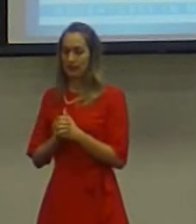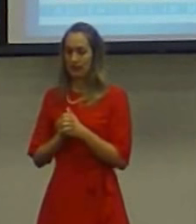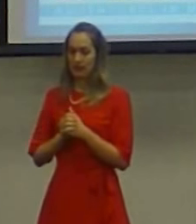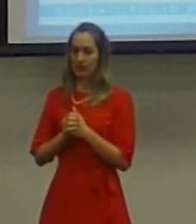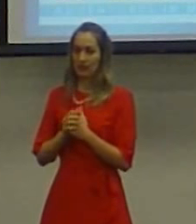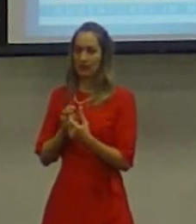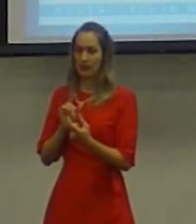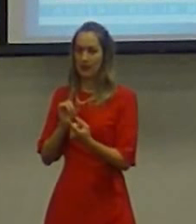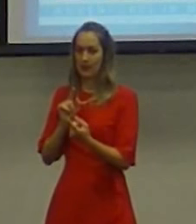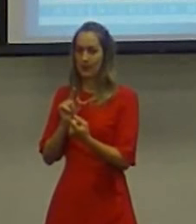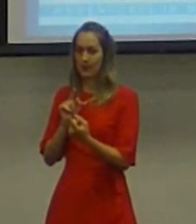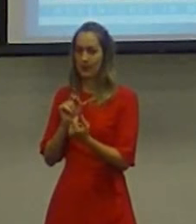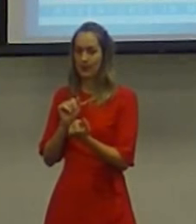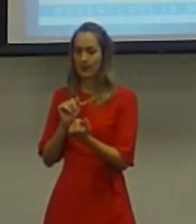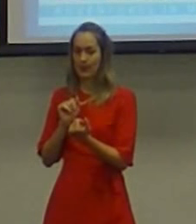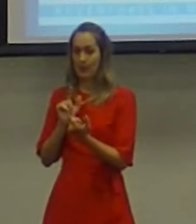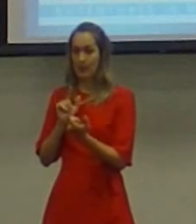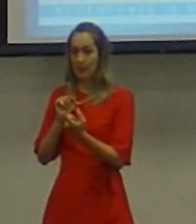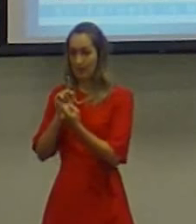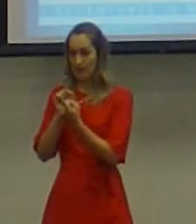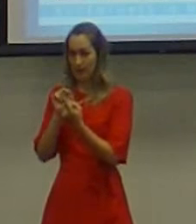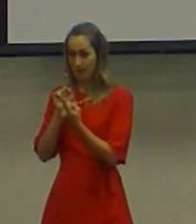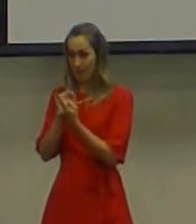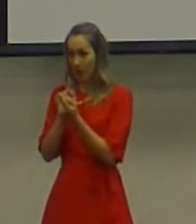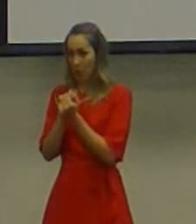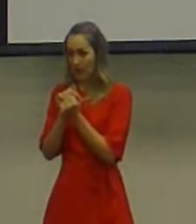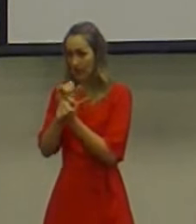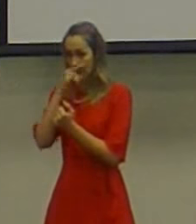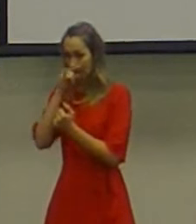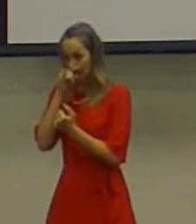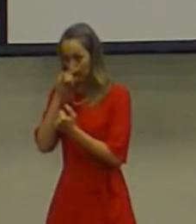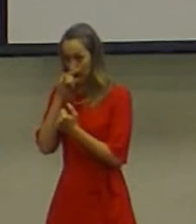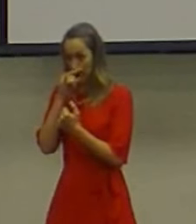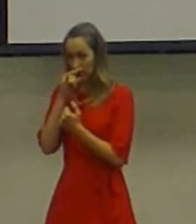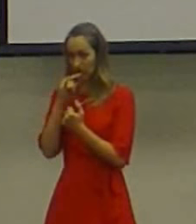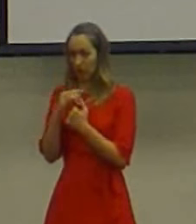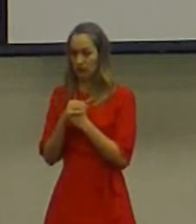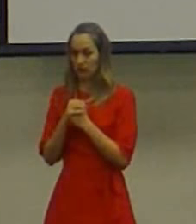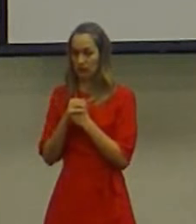met with these kids.